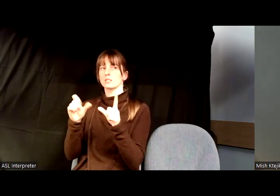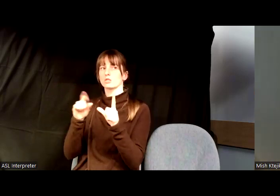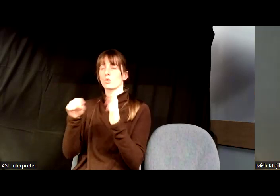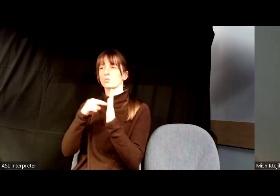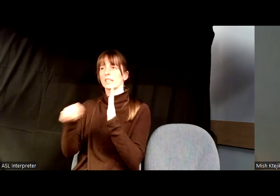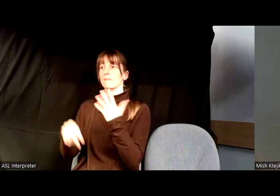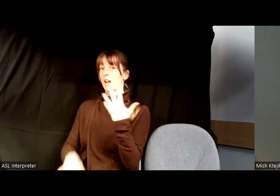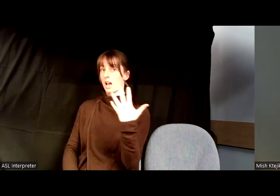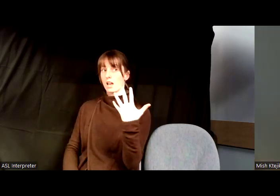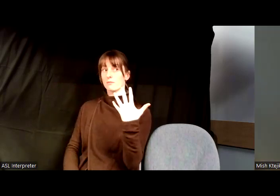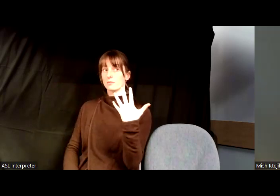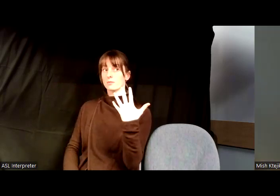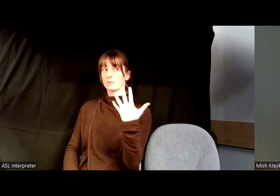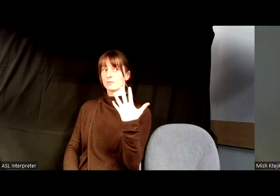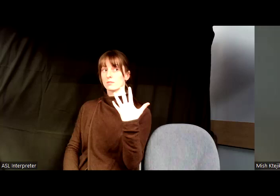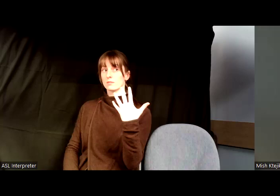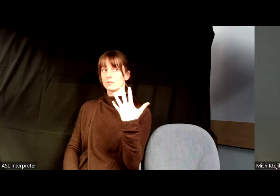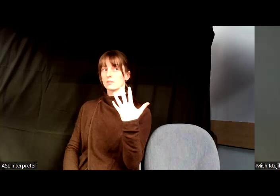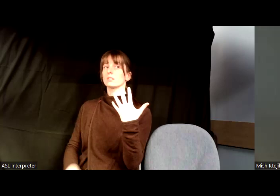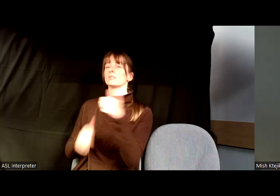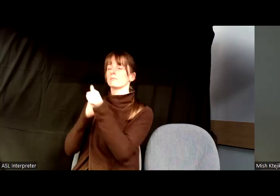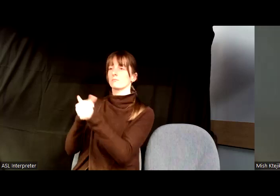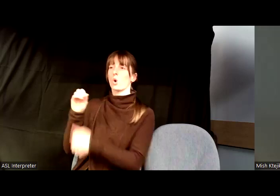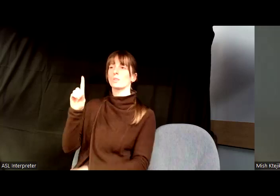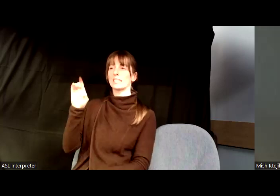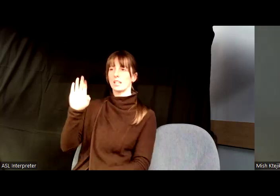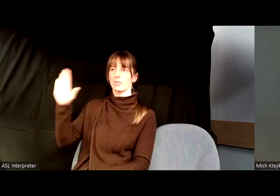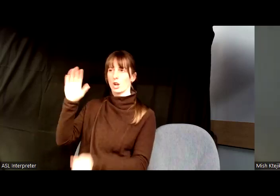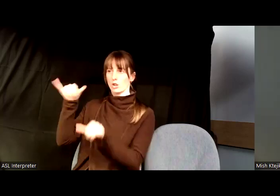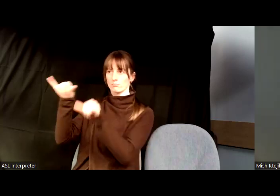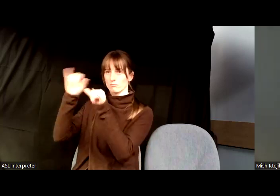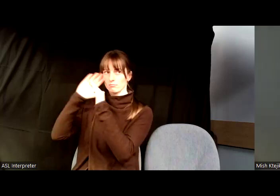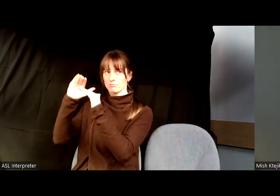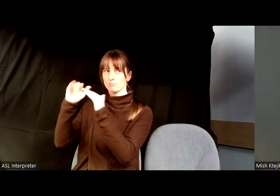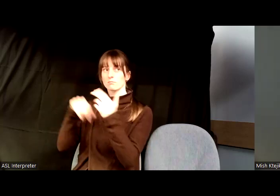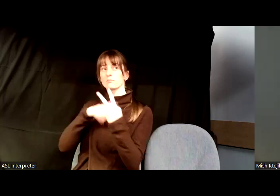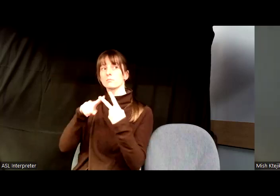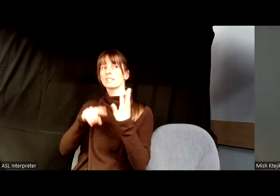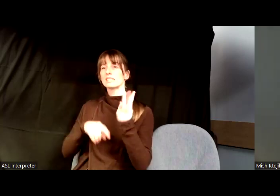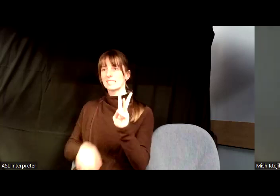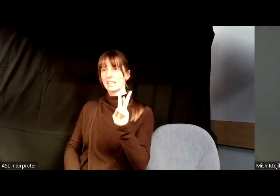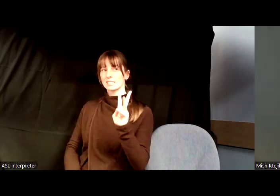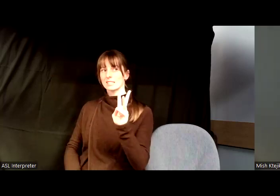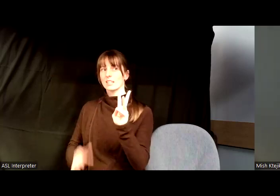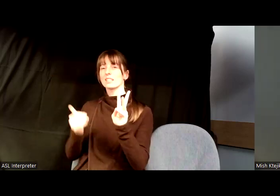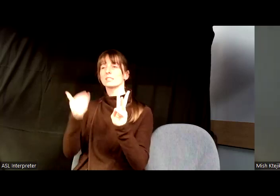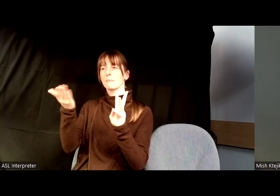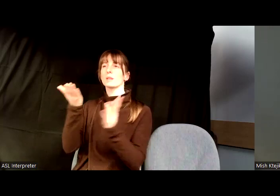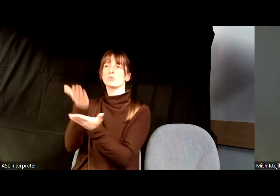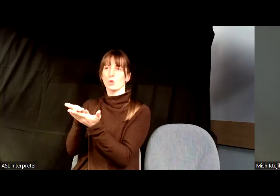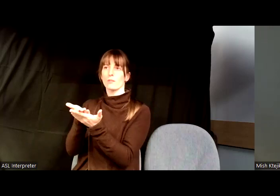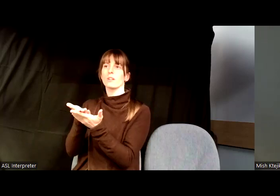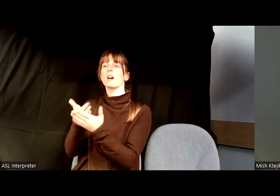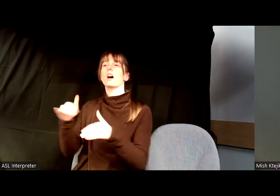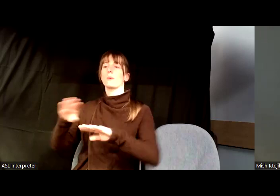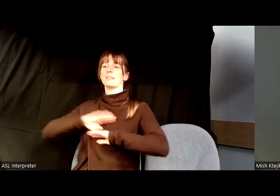meet the standards of Department of Education. And then 6 is submit proof of meeting the following minimum standards.